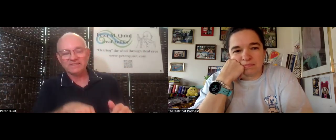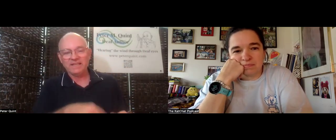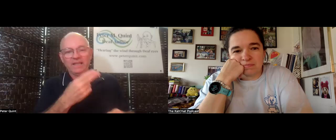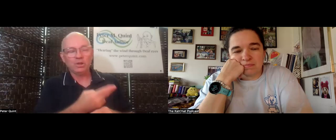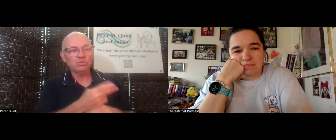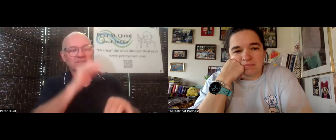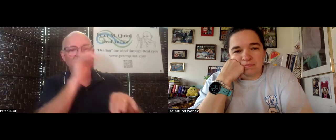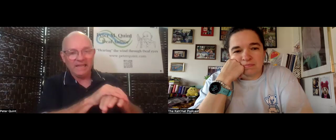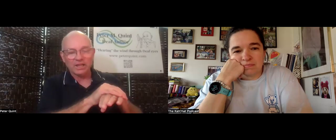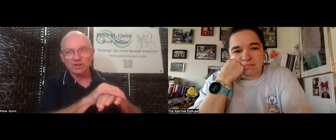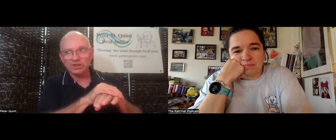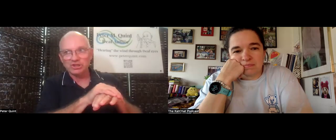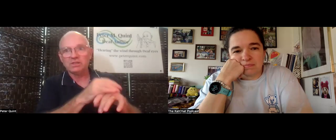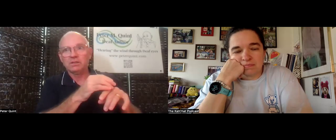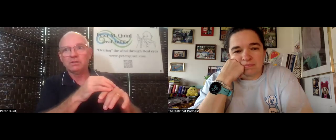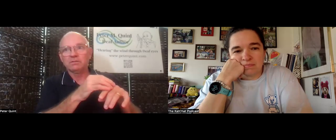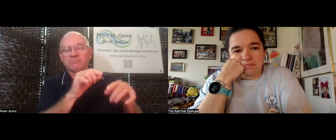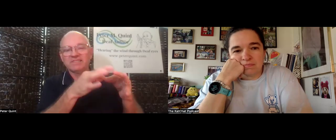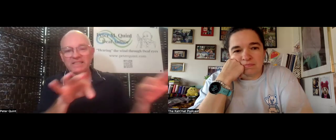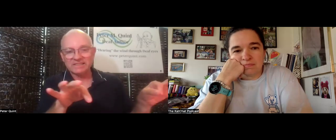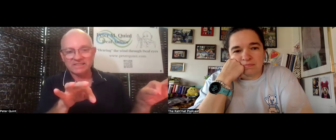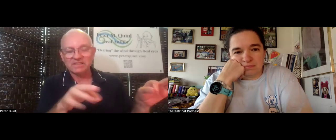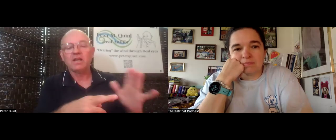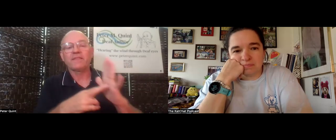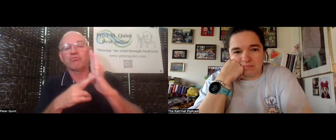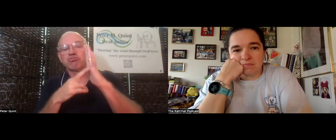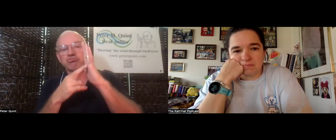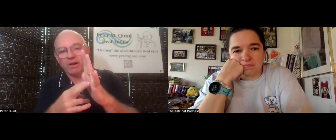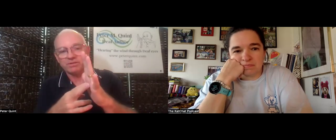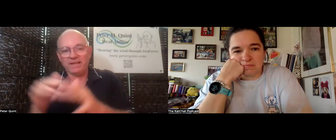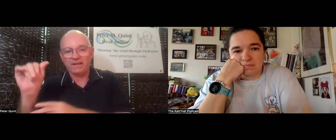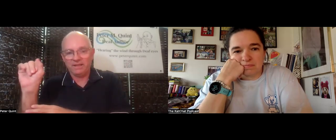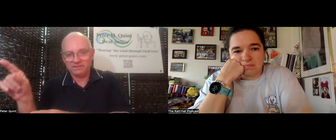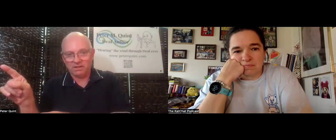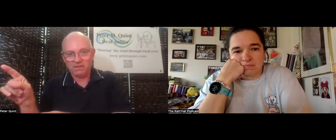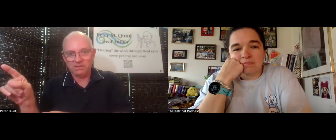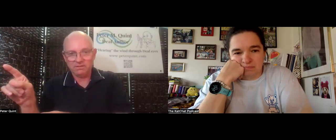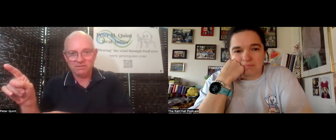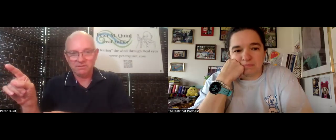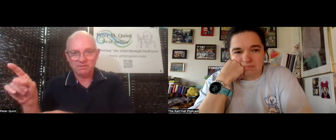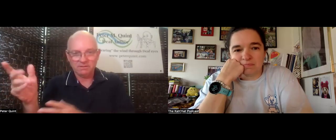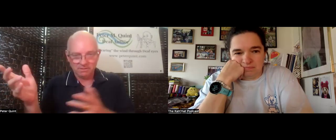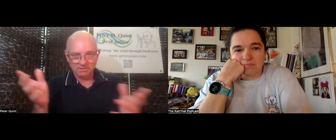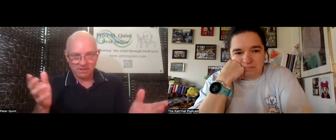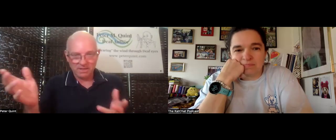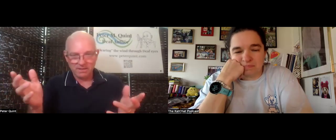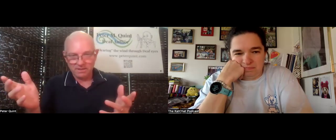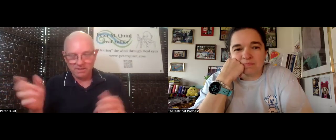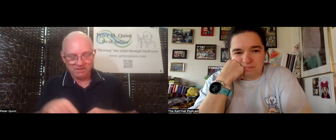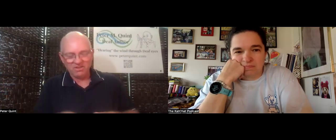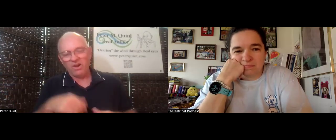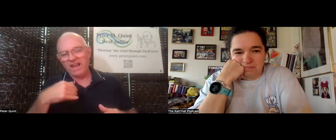Represents. It uses English sentences that represent SL.